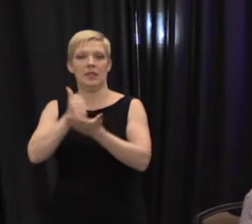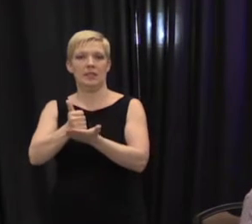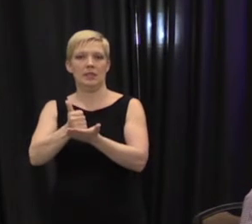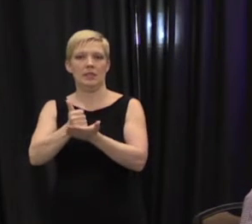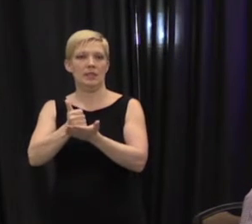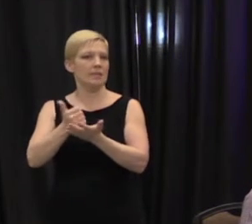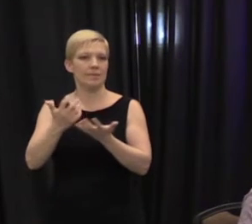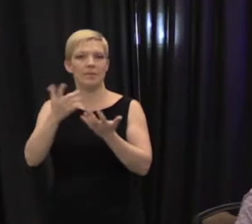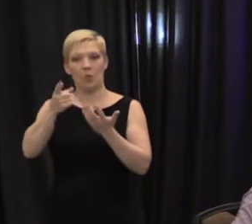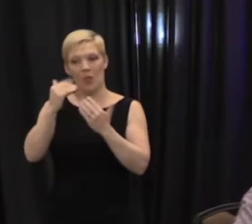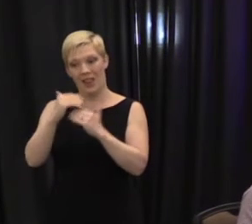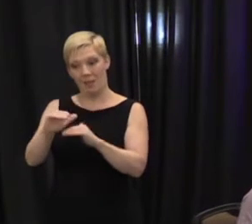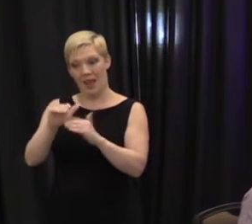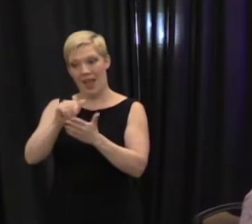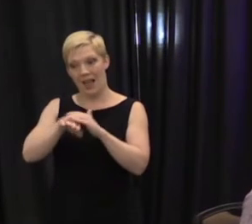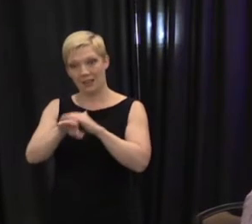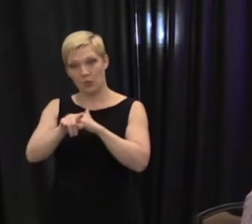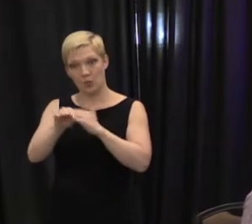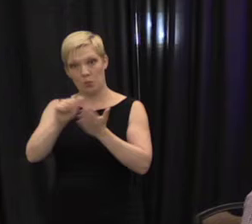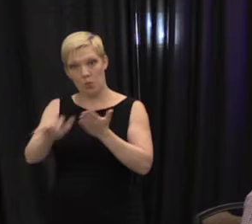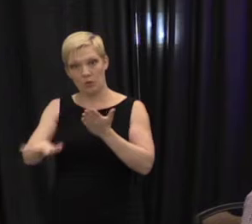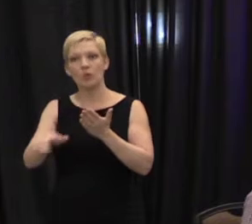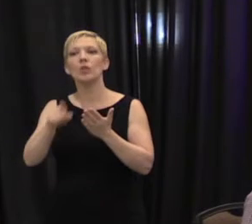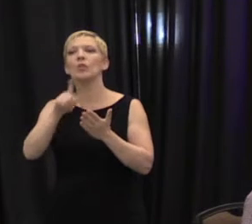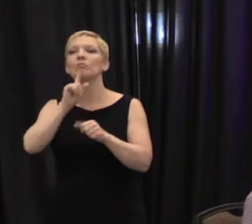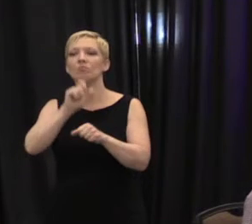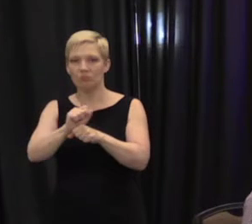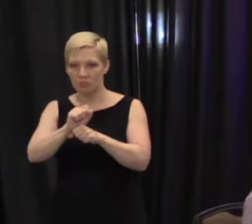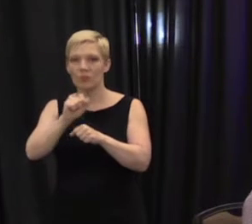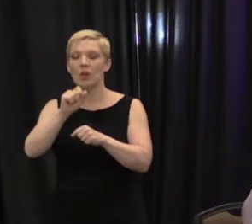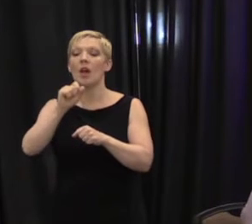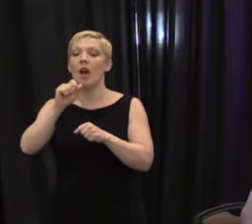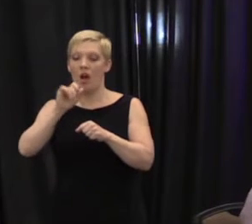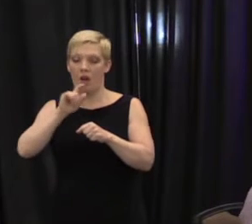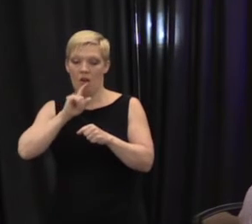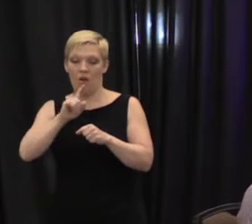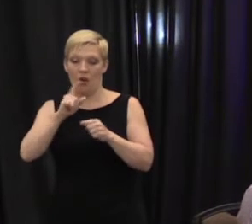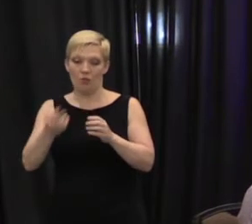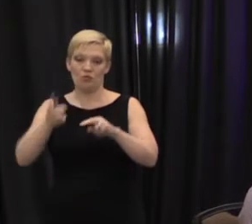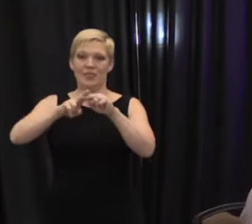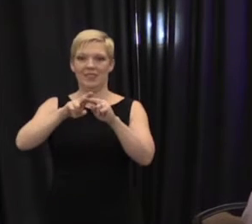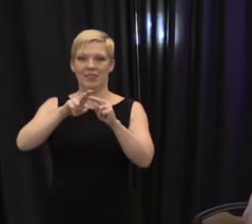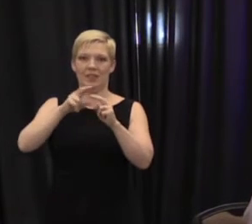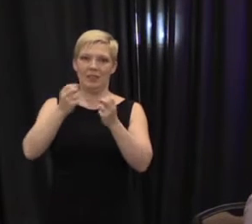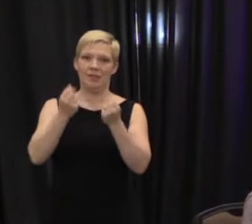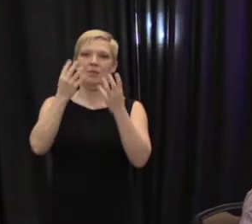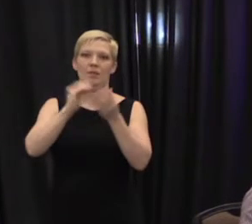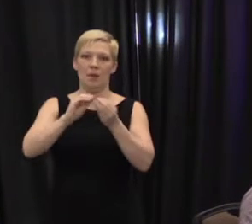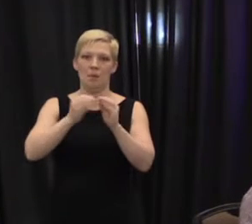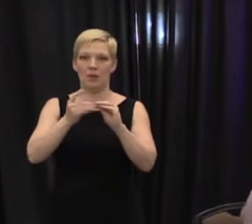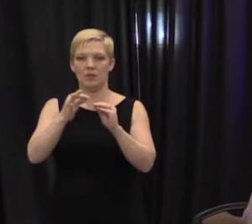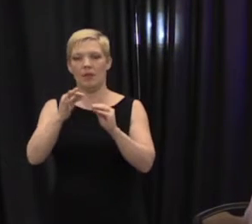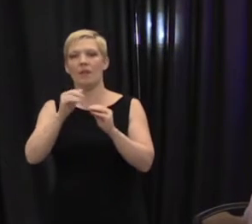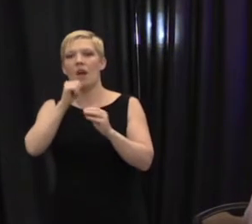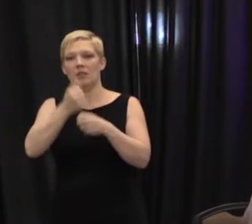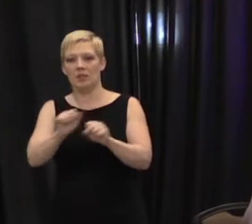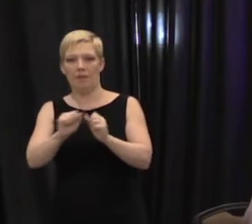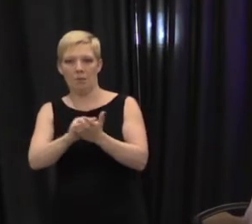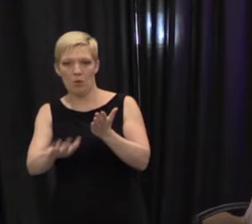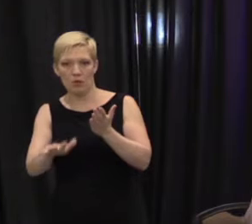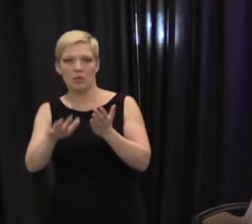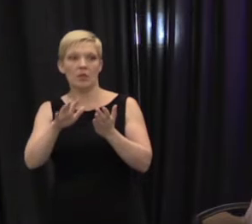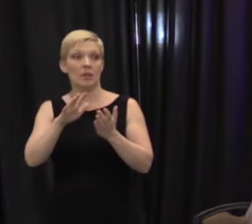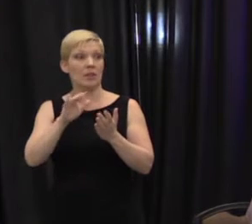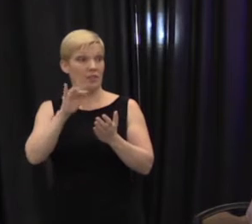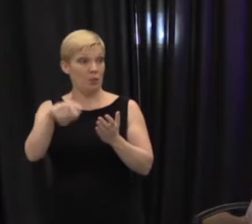to abortions, what you're actually doing is increasing the rates of maternal mortality and unsafe abortions. So, in case you really want to have an interesting